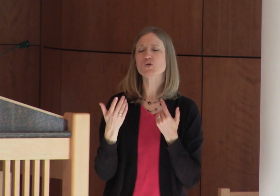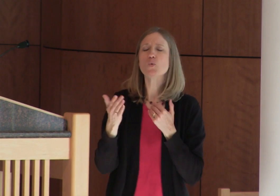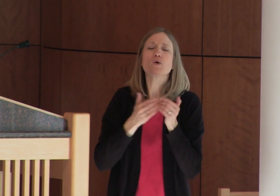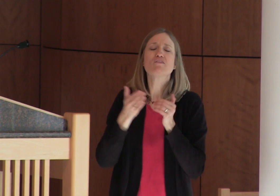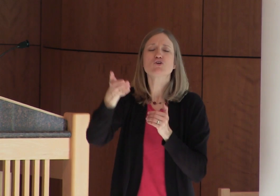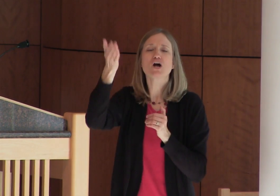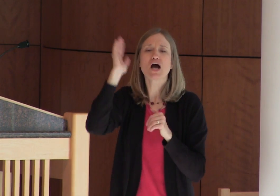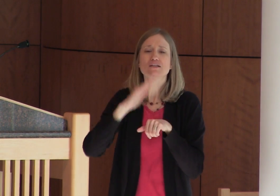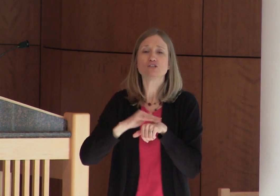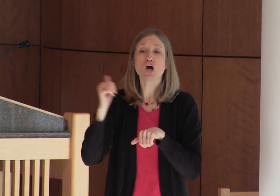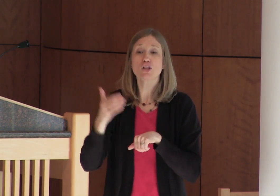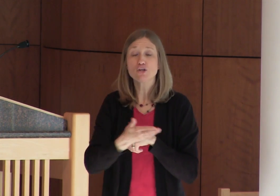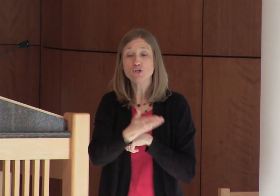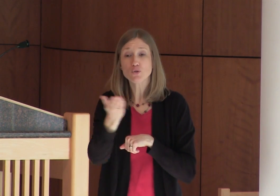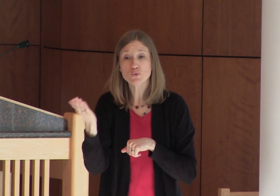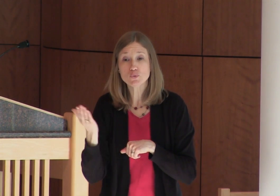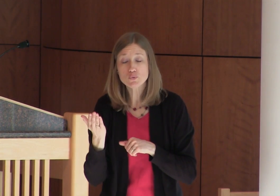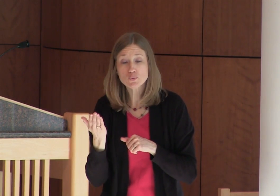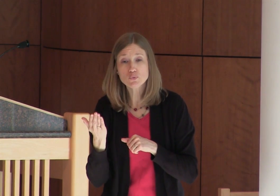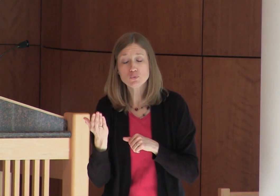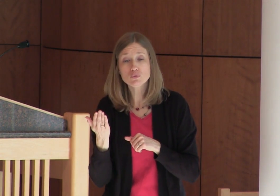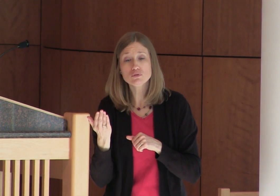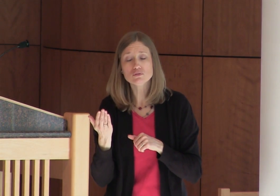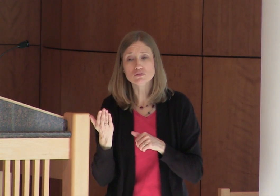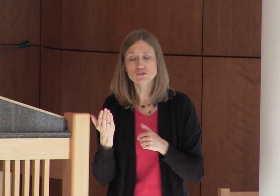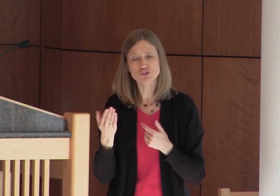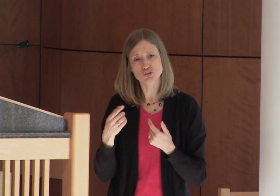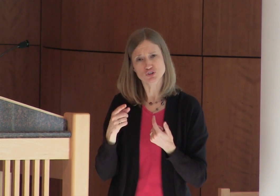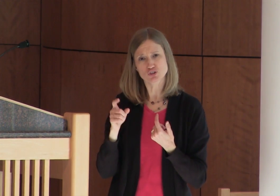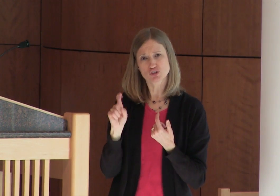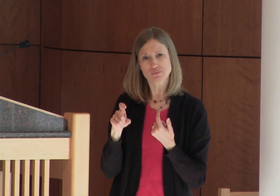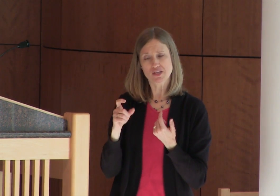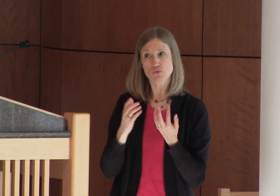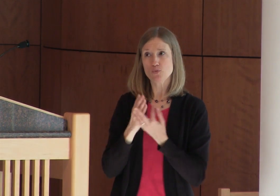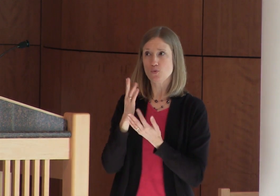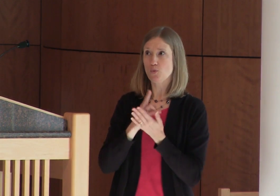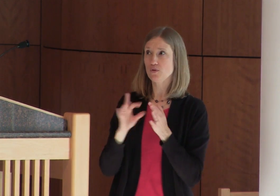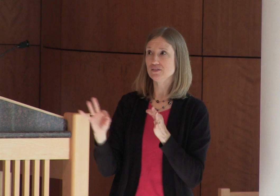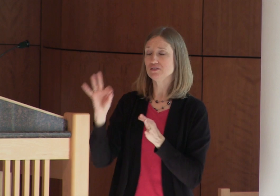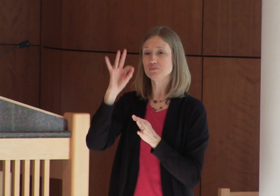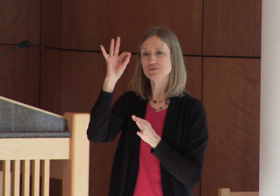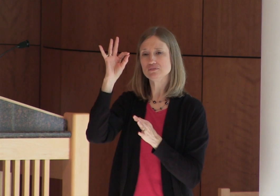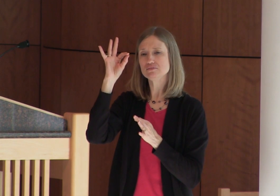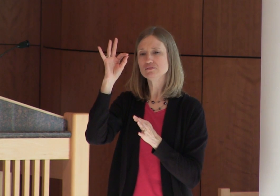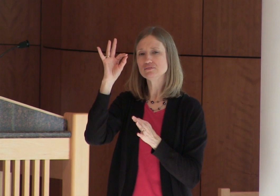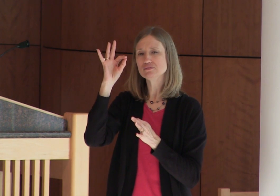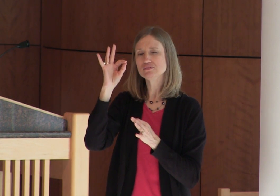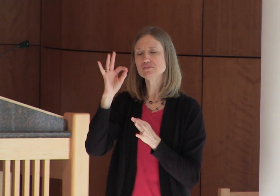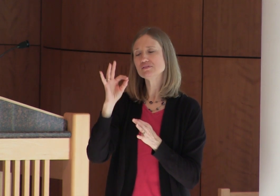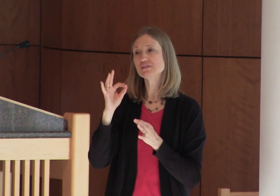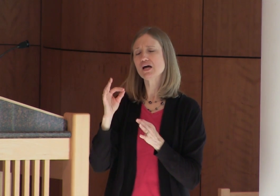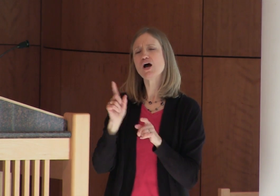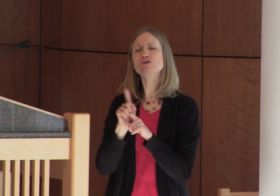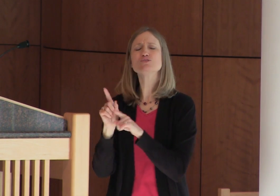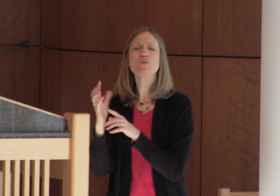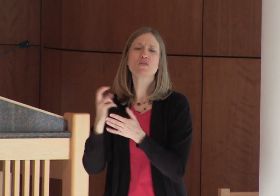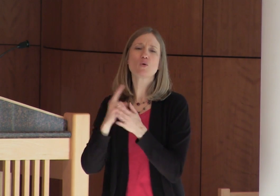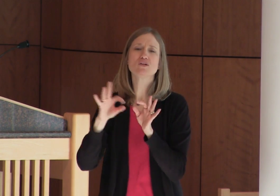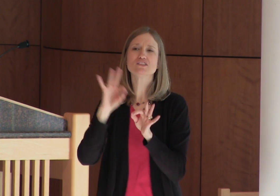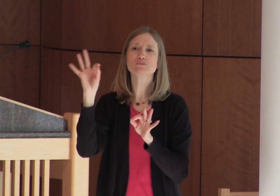calling us to do, should be this. May the Holy Spirit keep planting dreams in your own heart, dreams that really